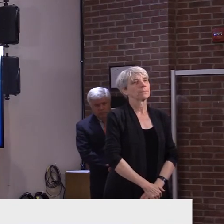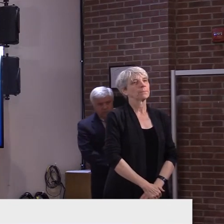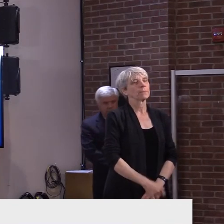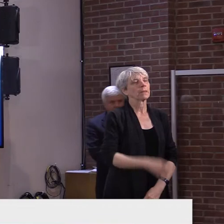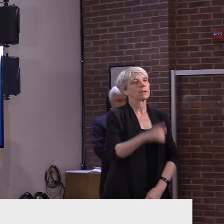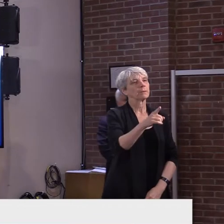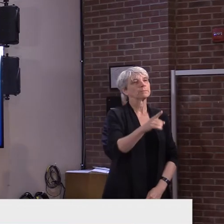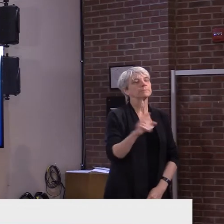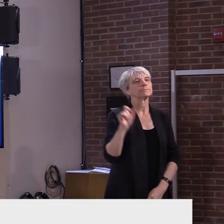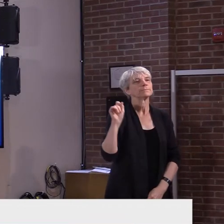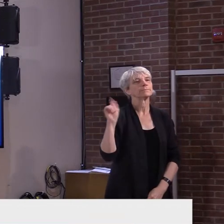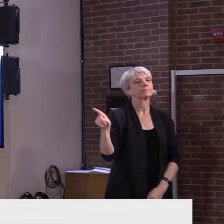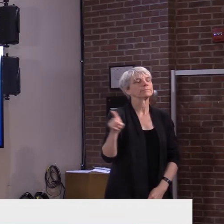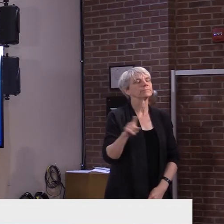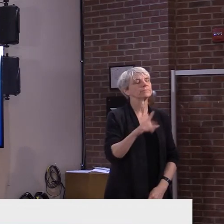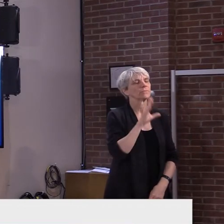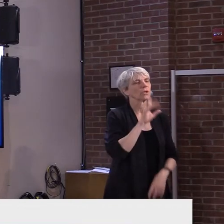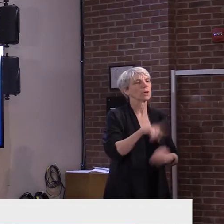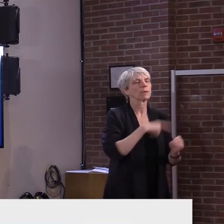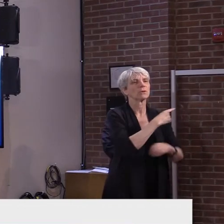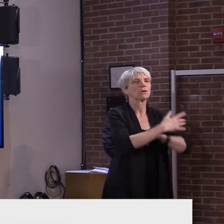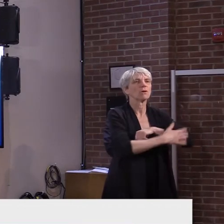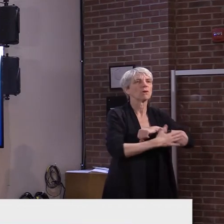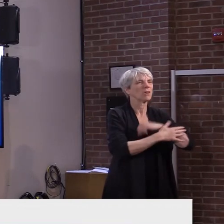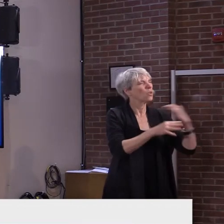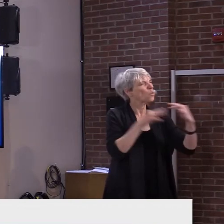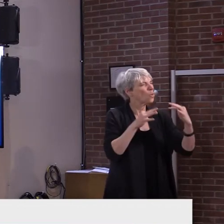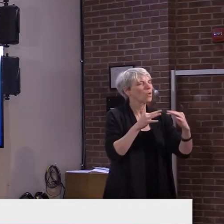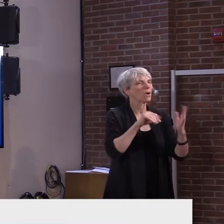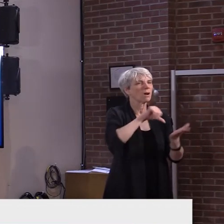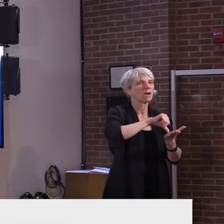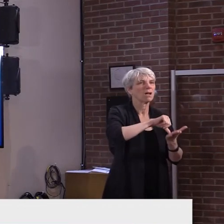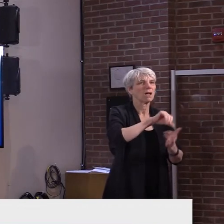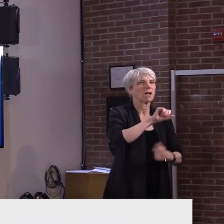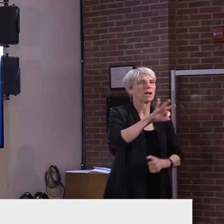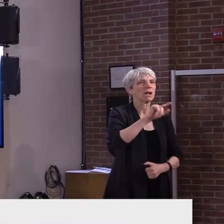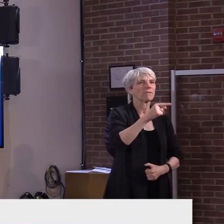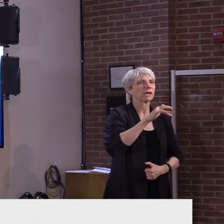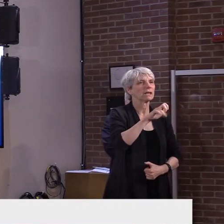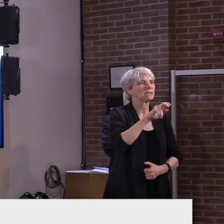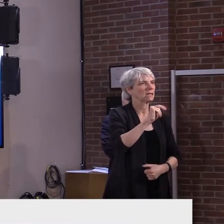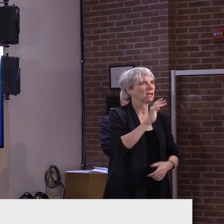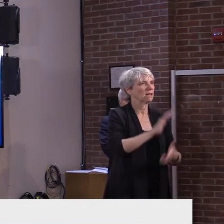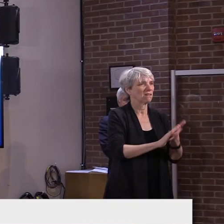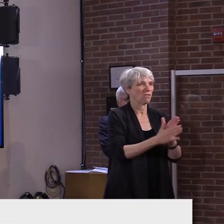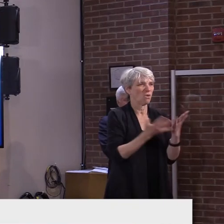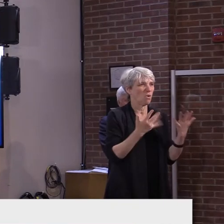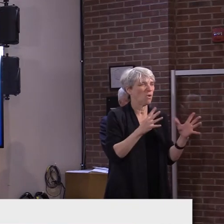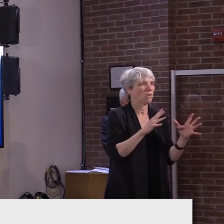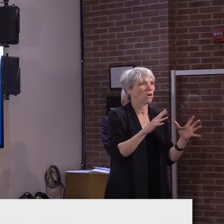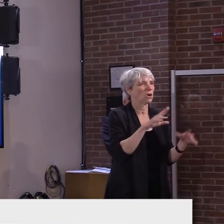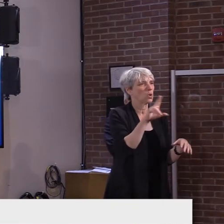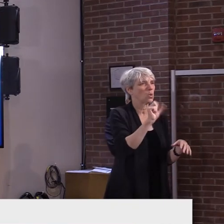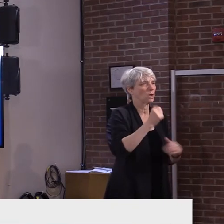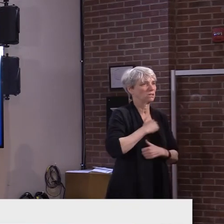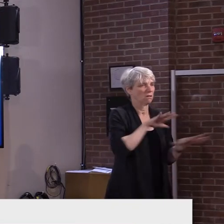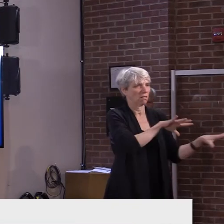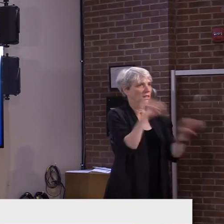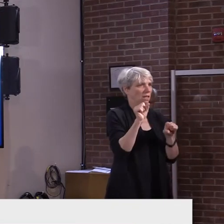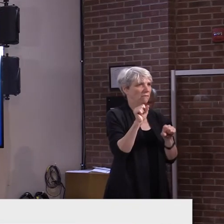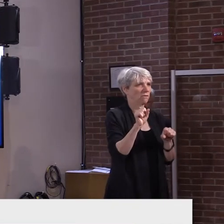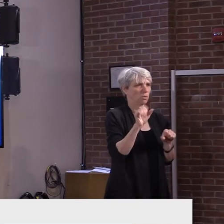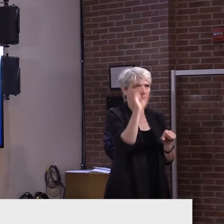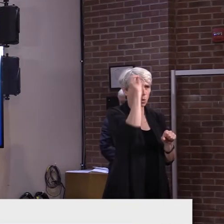Governor, your reaction to the pullout in Afghanistan now that it's over? Well, Well, I don't think it's over in some respects. As I had